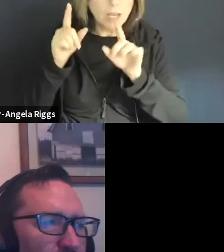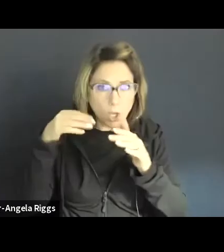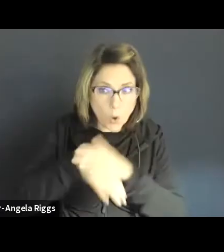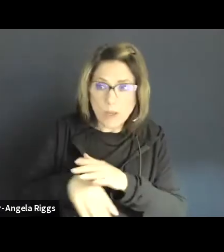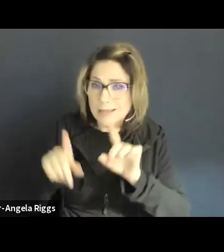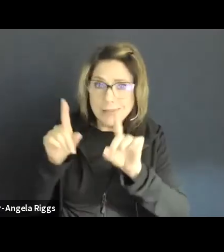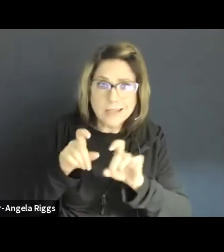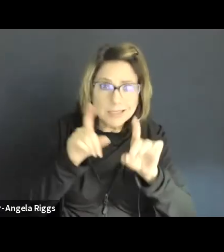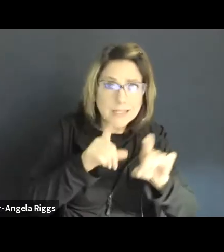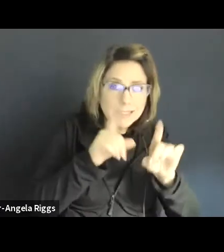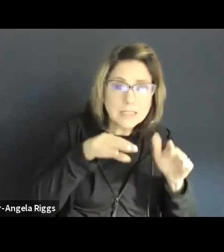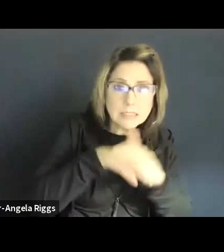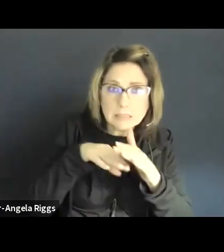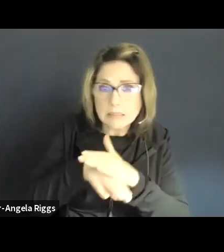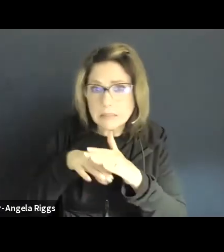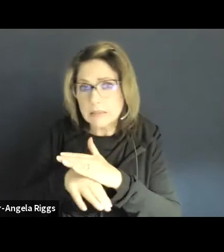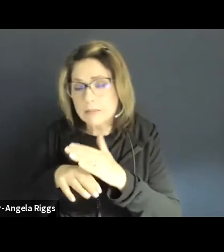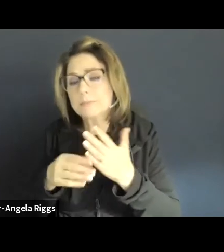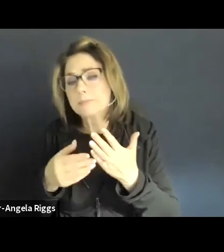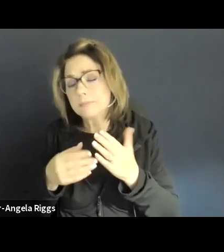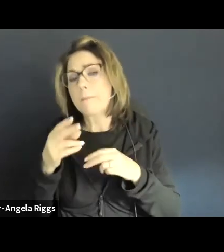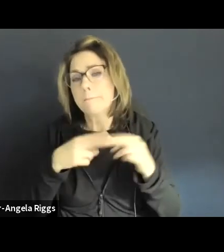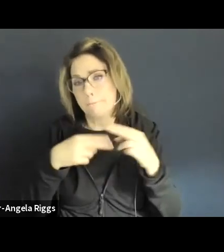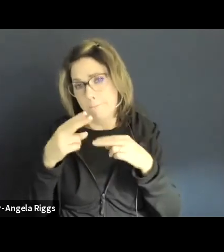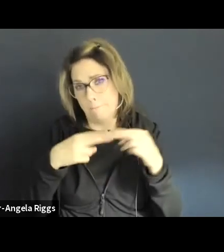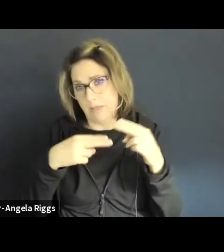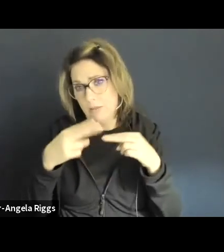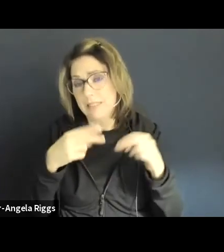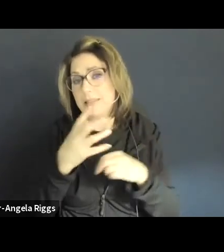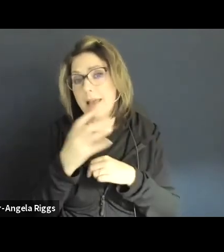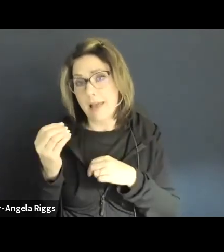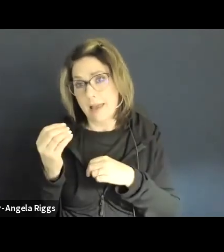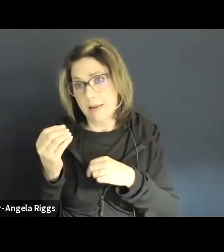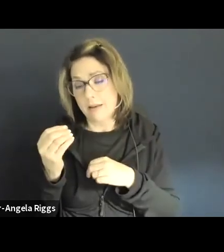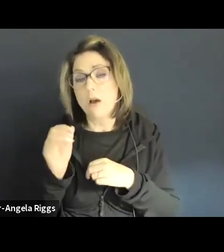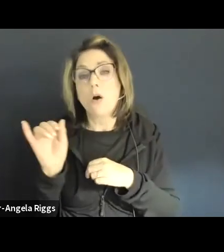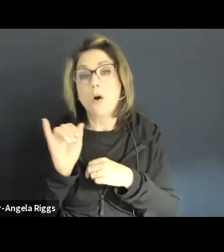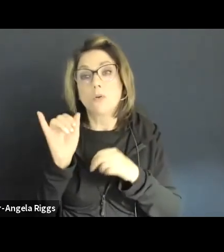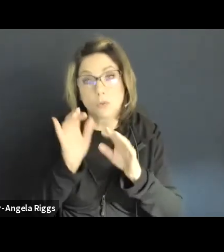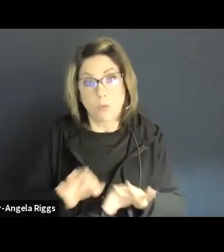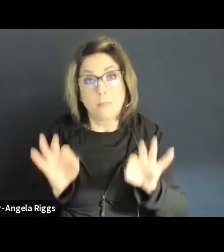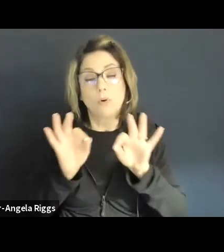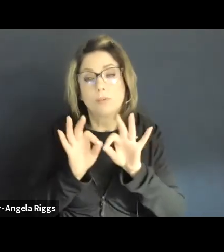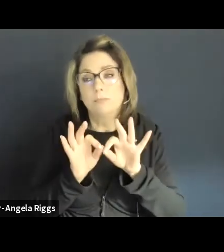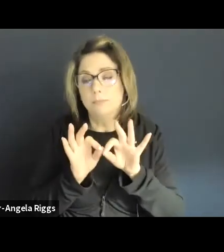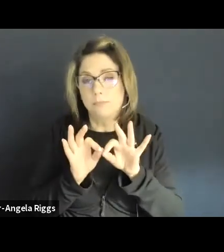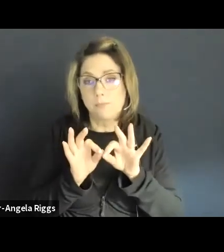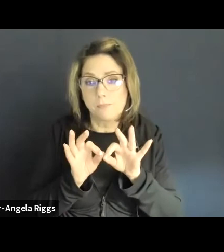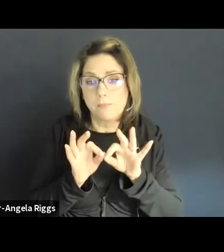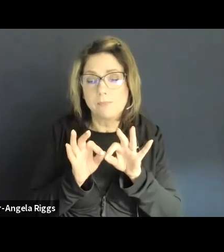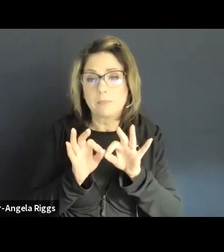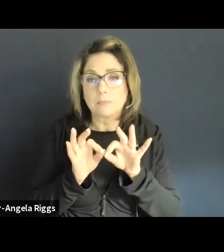testing the accessibility of buildings. And it's also important